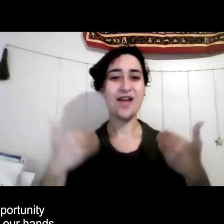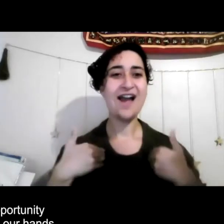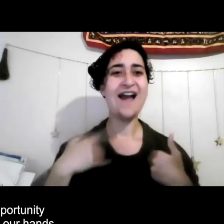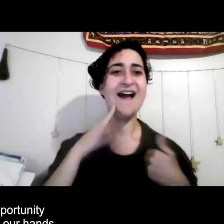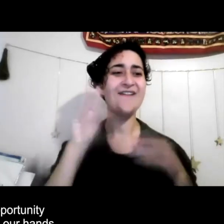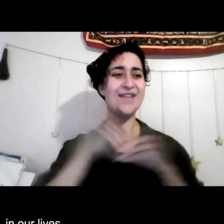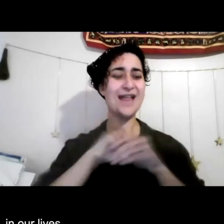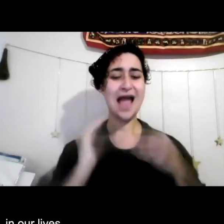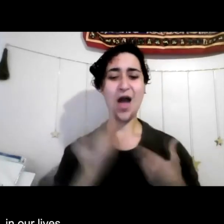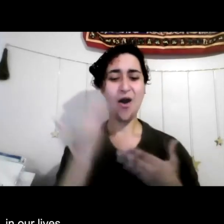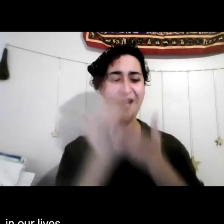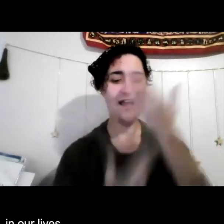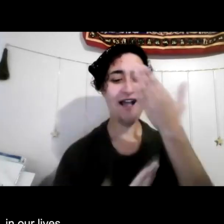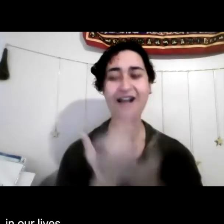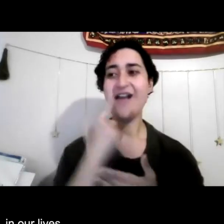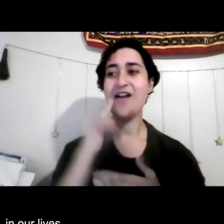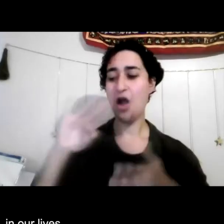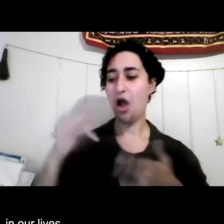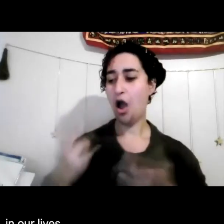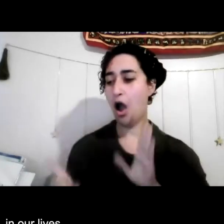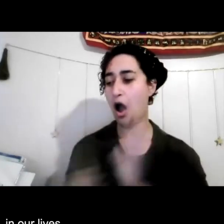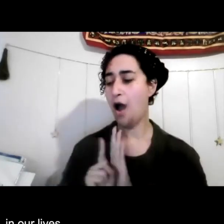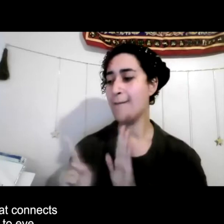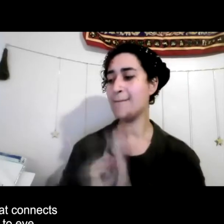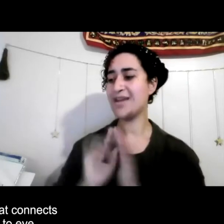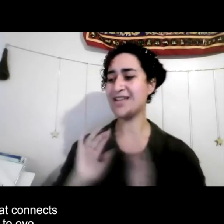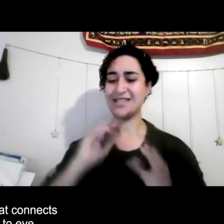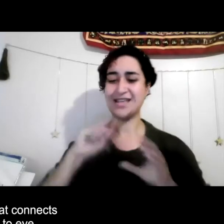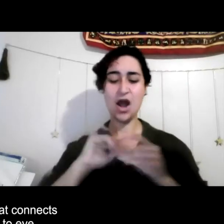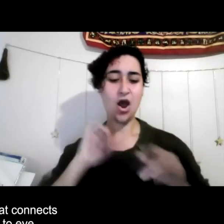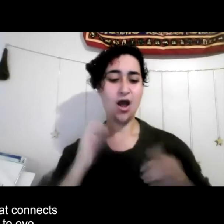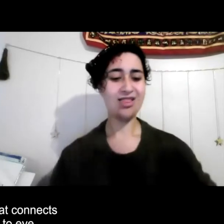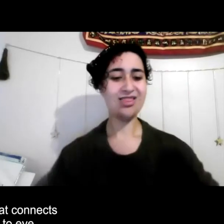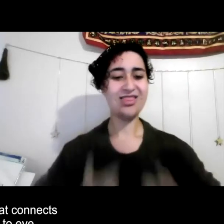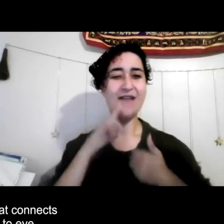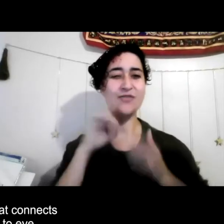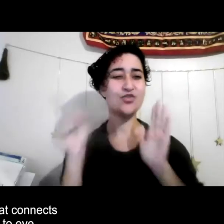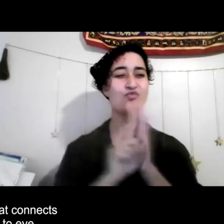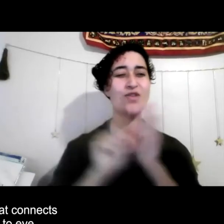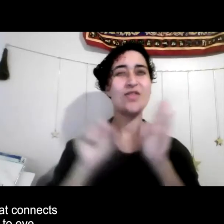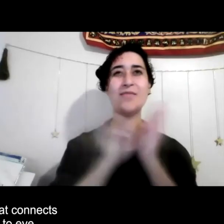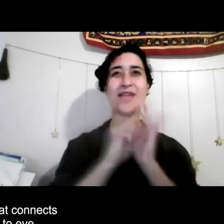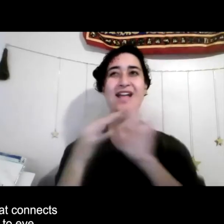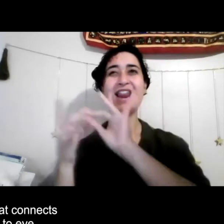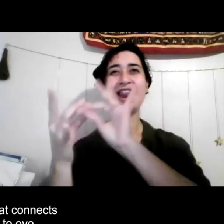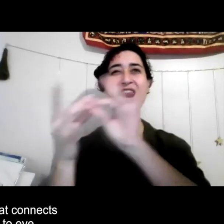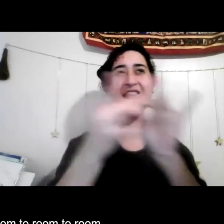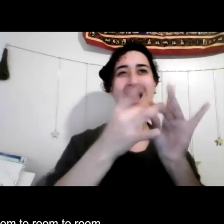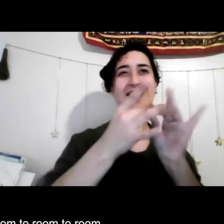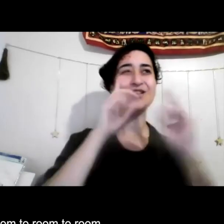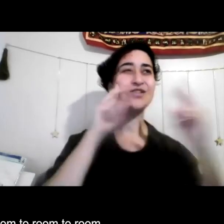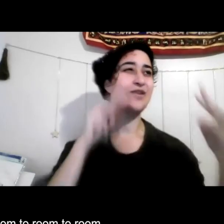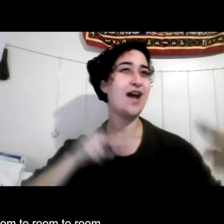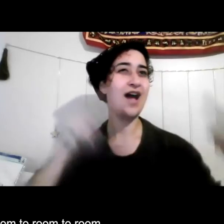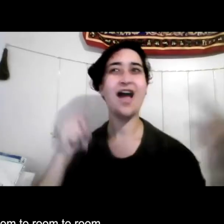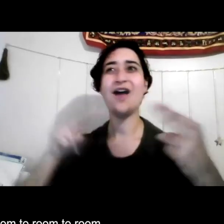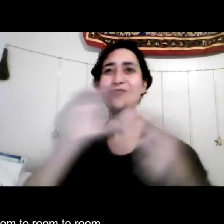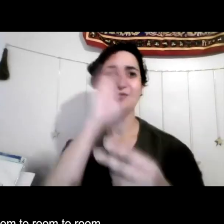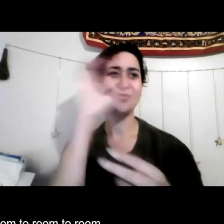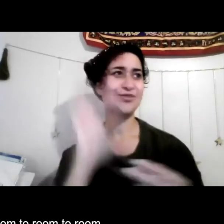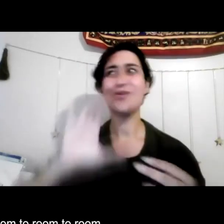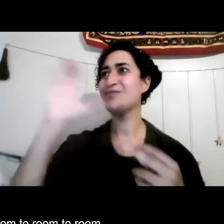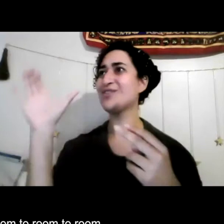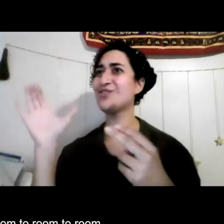our hands, in our heartbeats, in our lives, in the rhythm that connects us from eye to eye, to zoom,